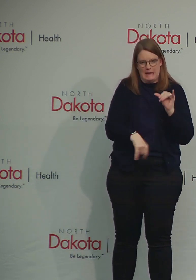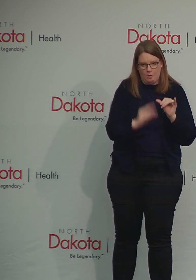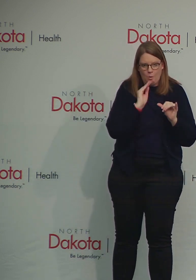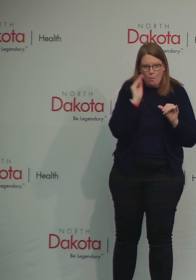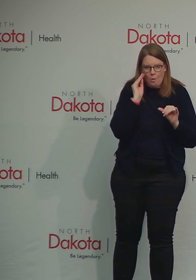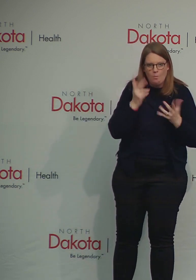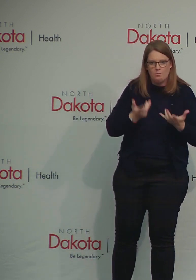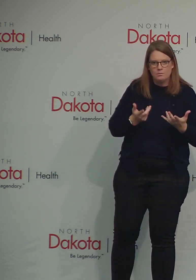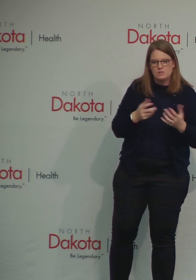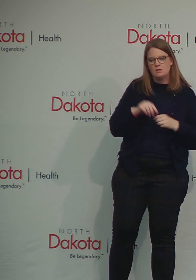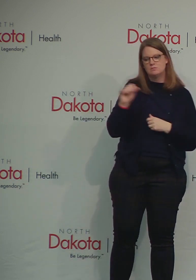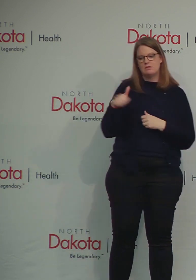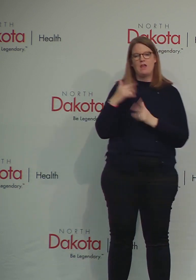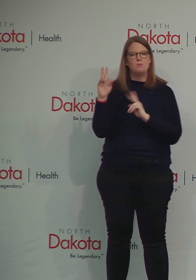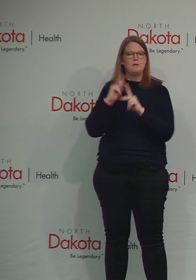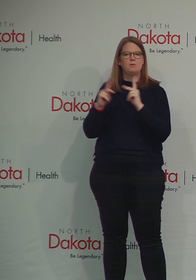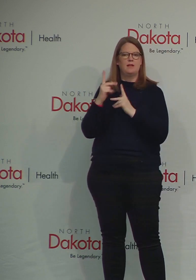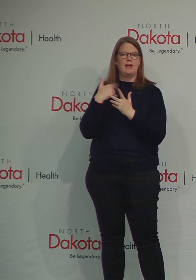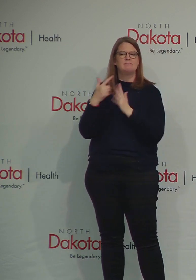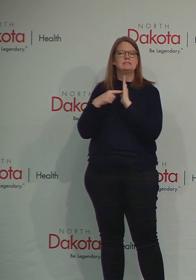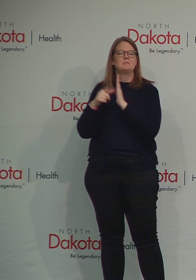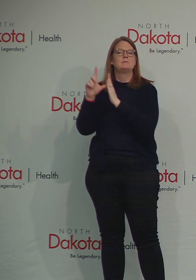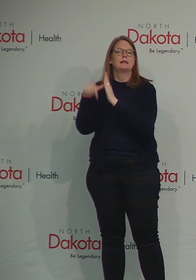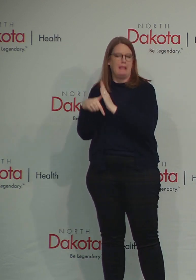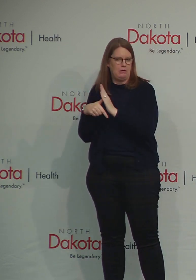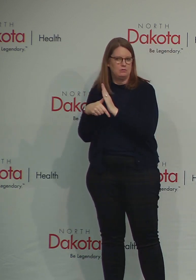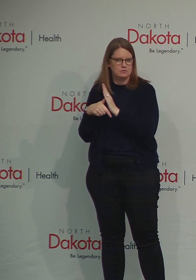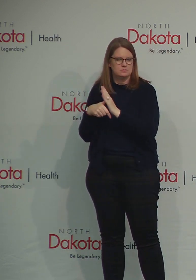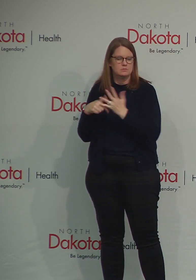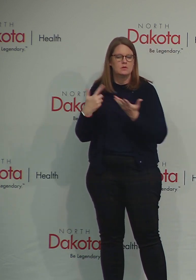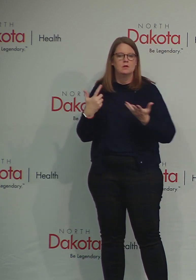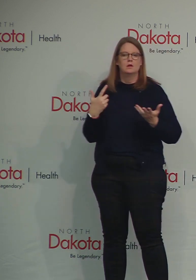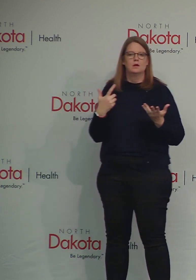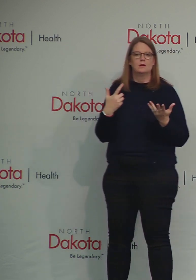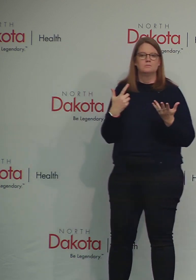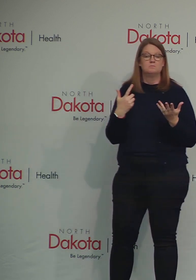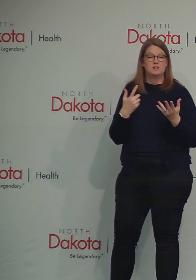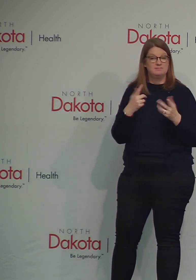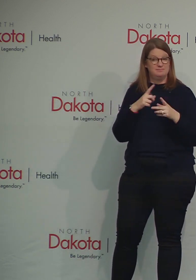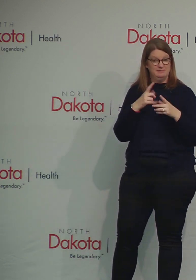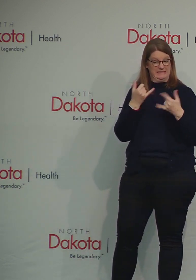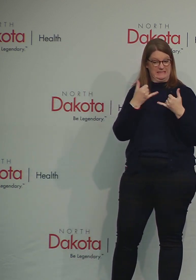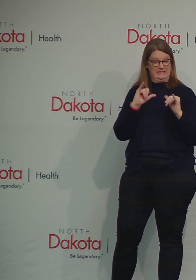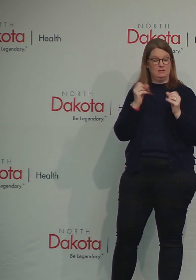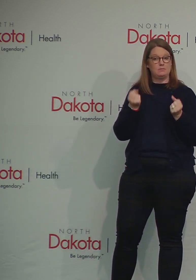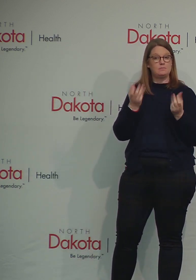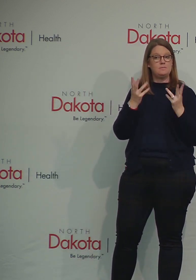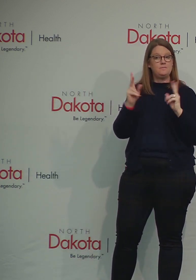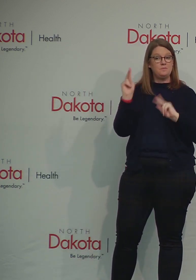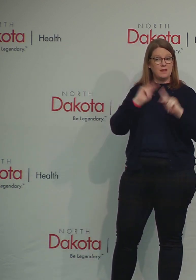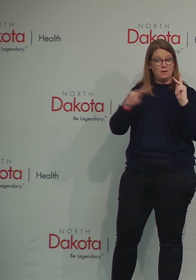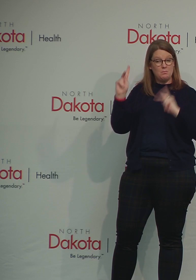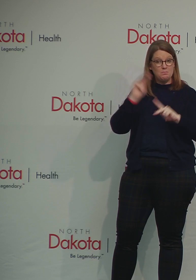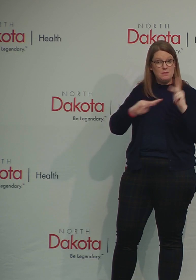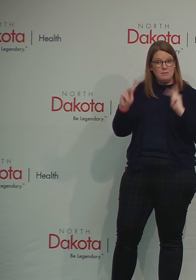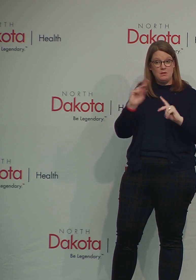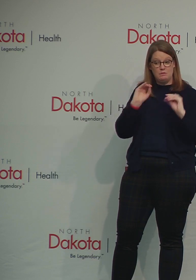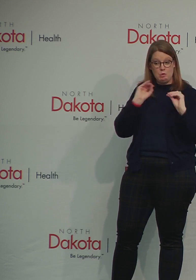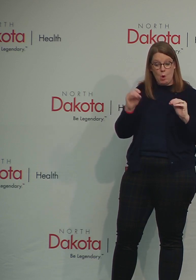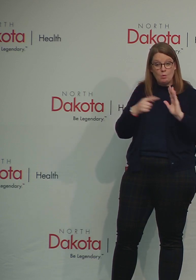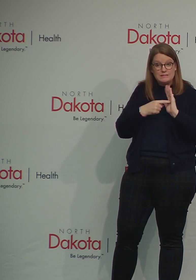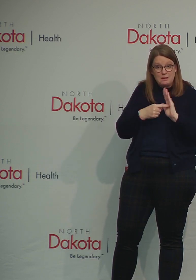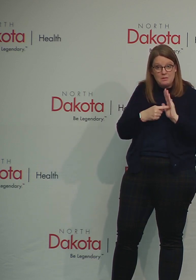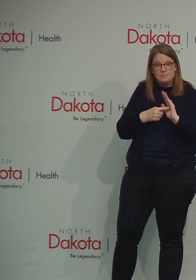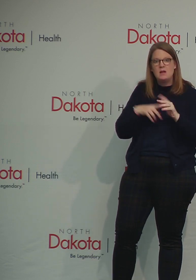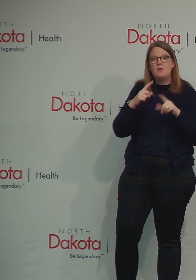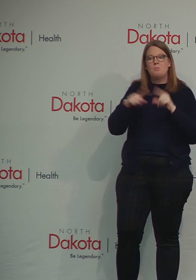of that group, which again continues to track that we've got many people that are able to infect others but